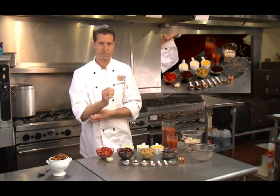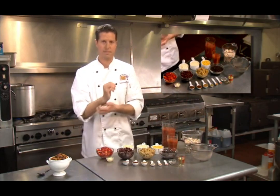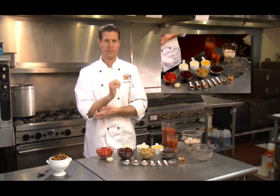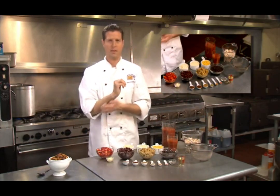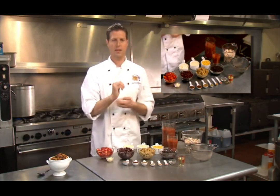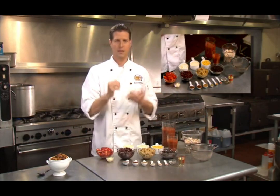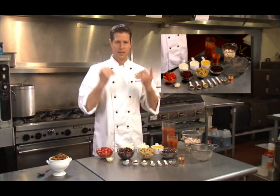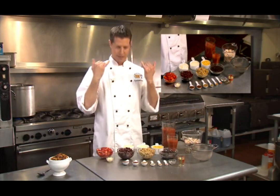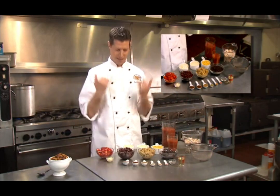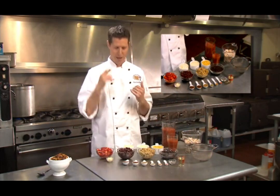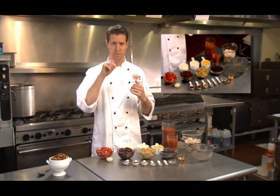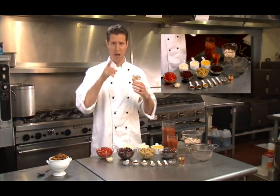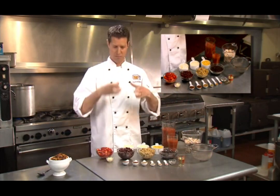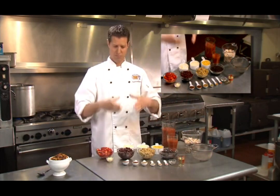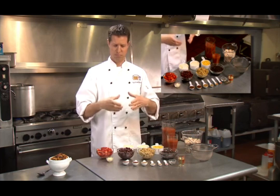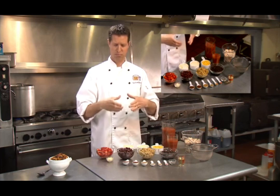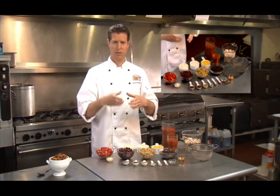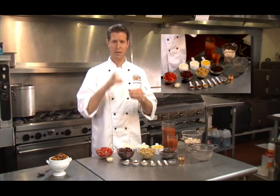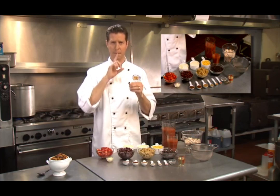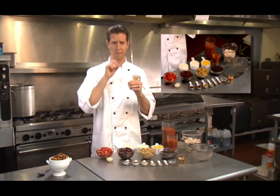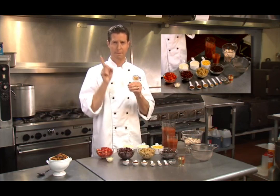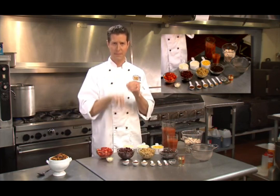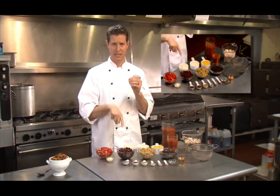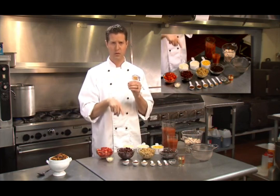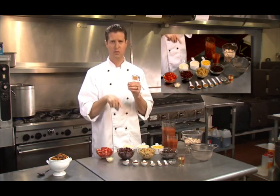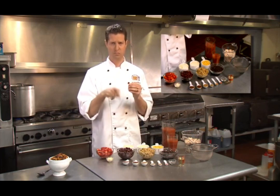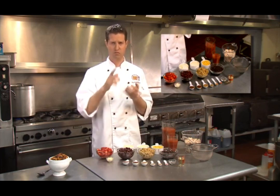Open 1 large can of crushed tomatoes, like this.